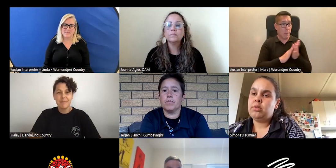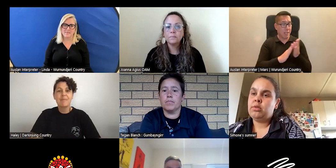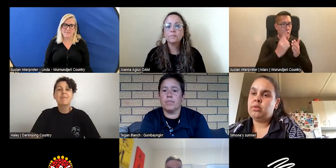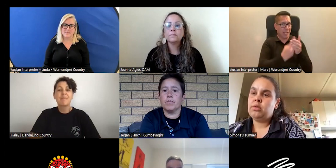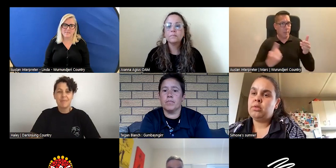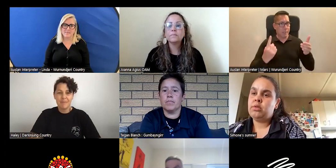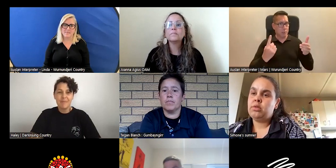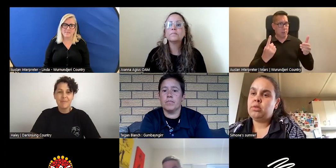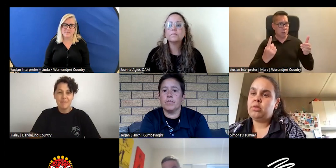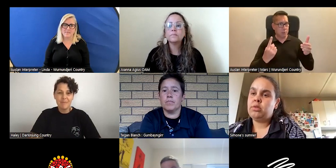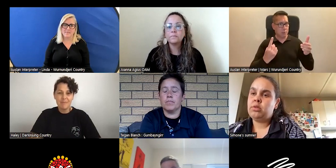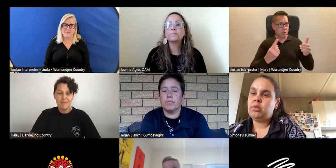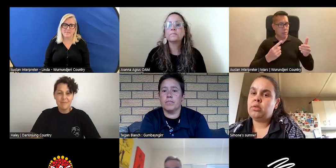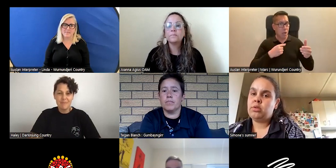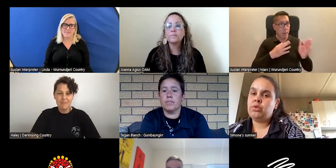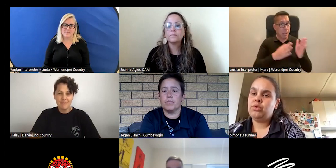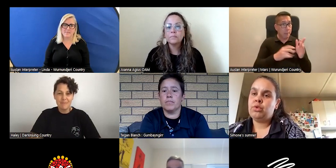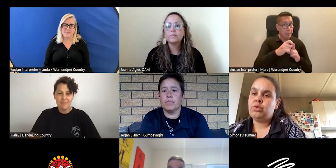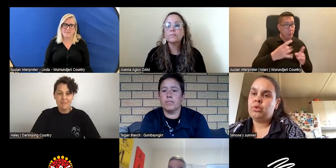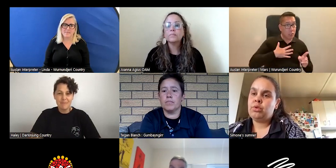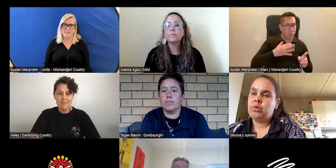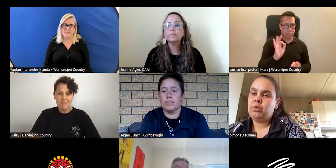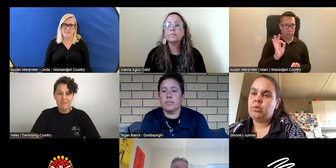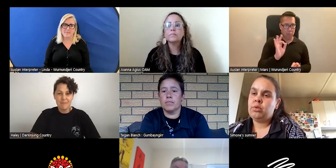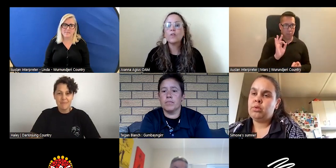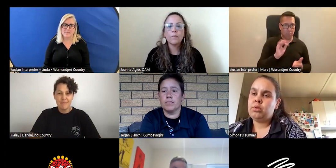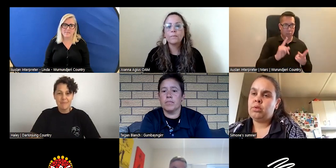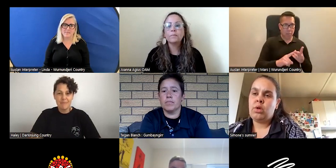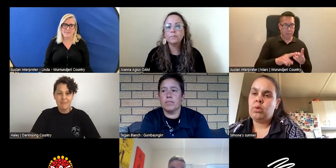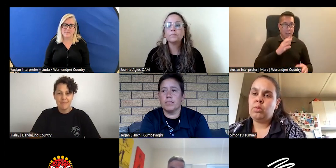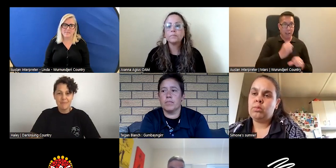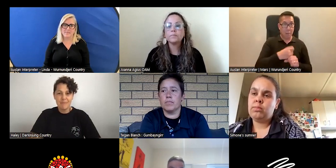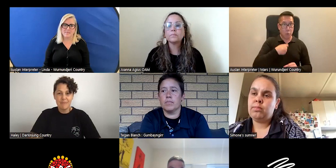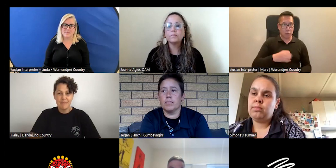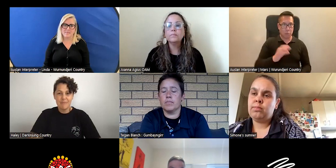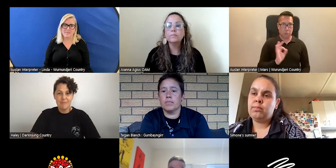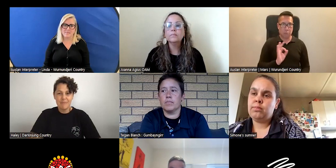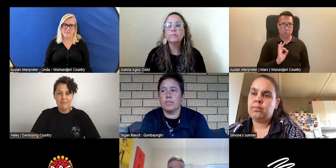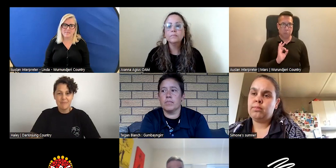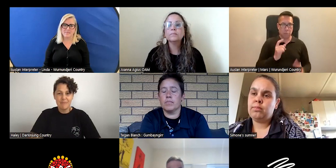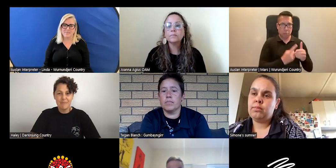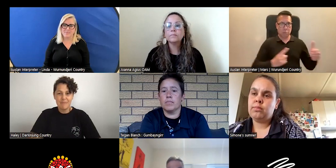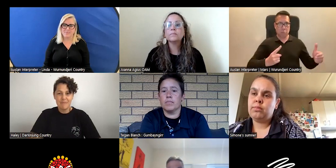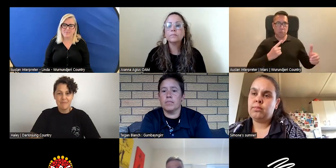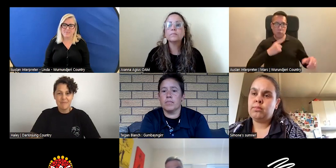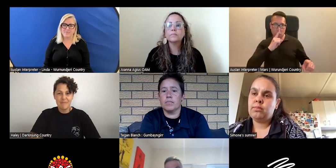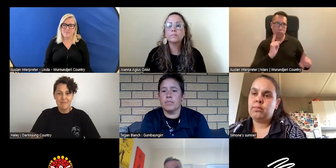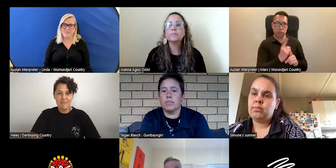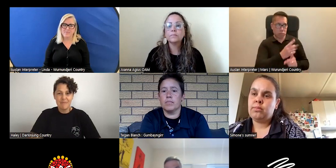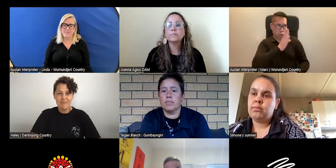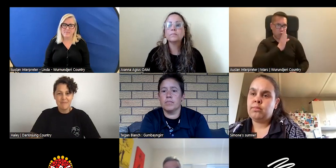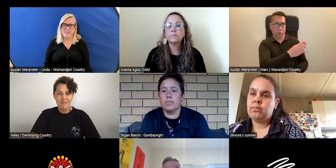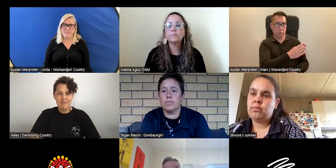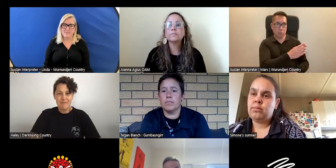person. I'm not a politician, and I'm also not a bureaucrat. So I can speak very directly